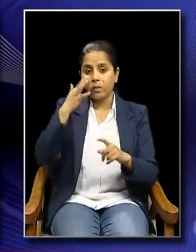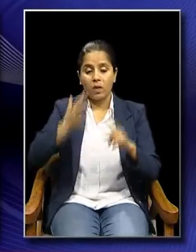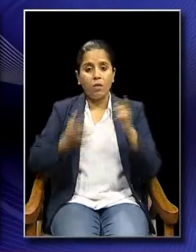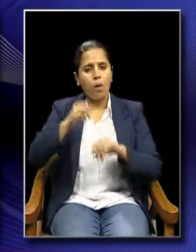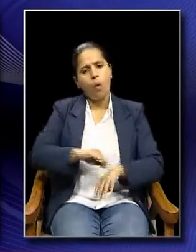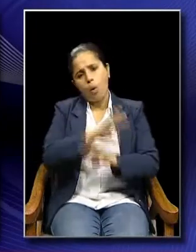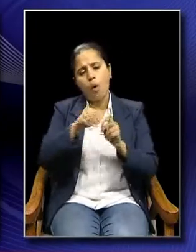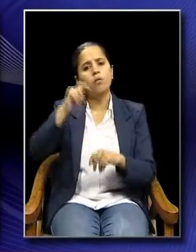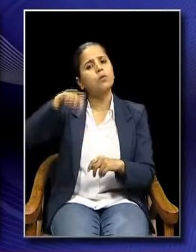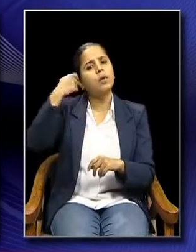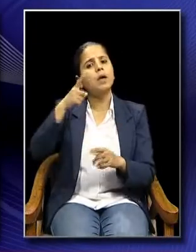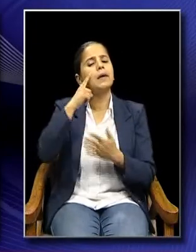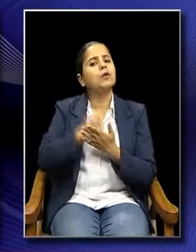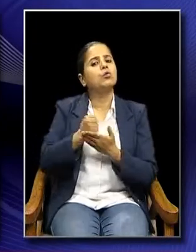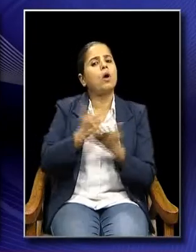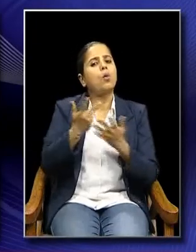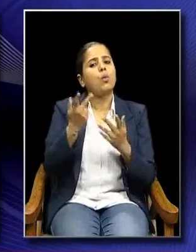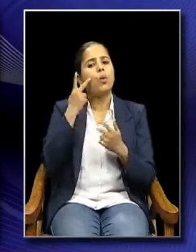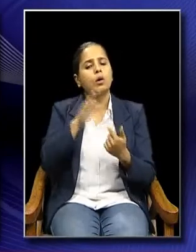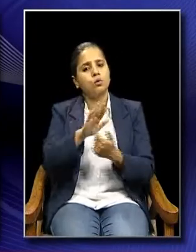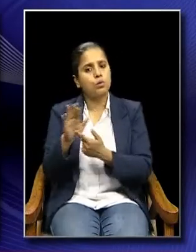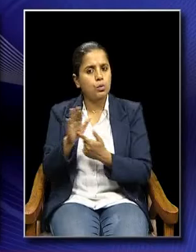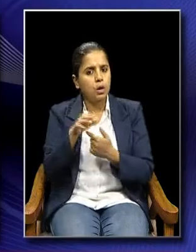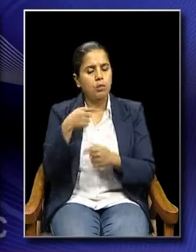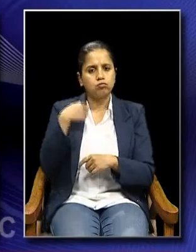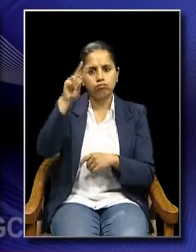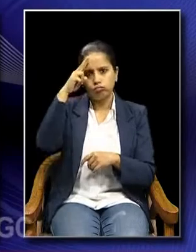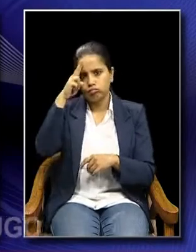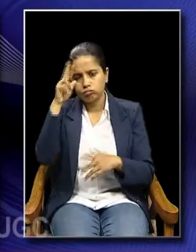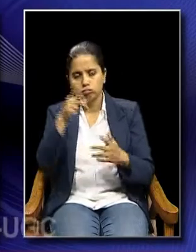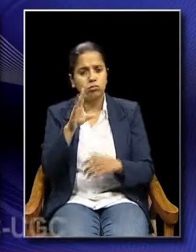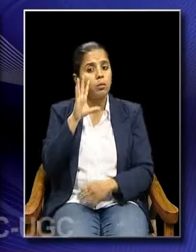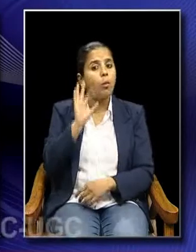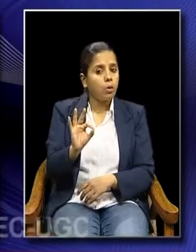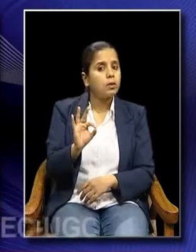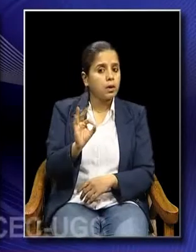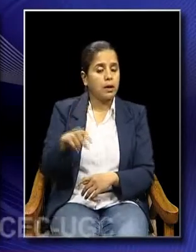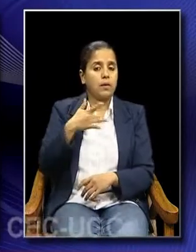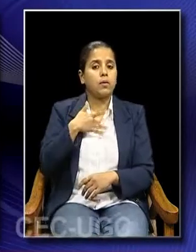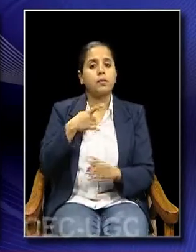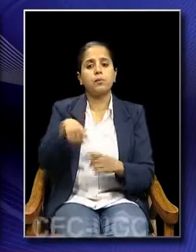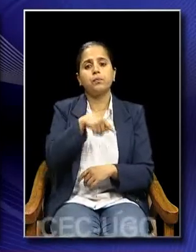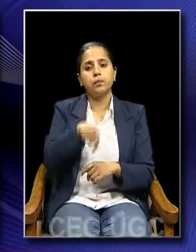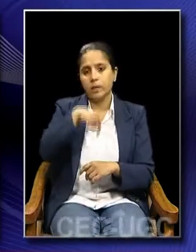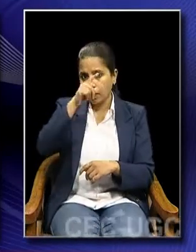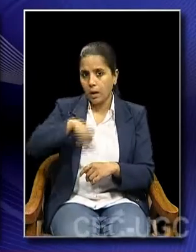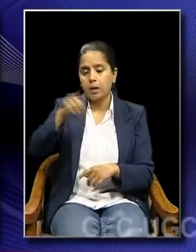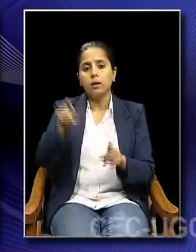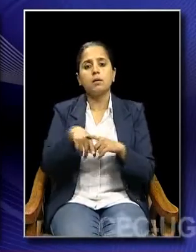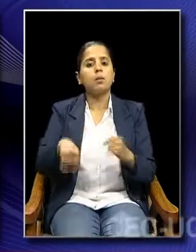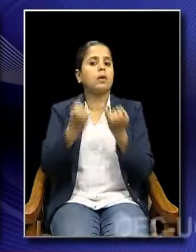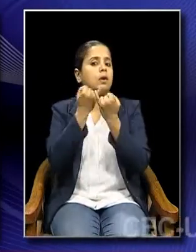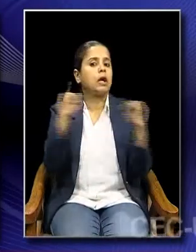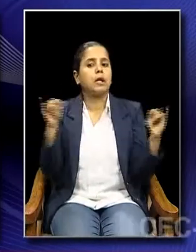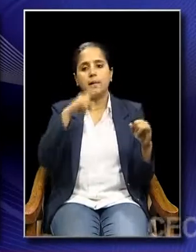these films, they were trying to address the kind of concerns which were important to India after the independence